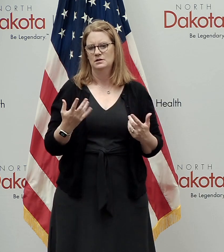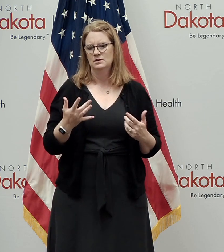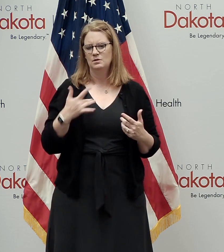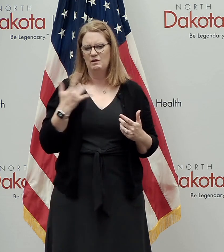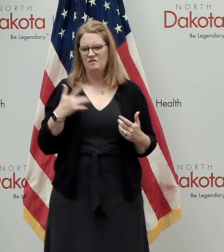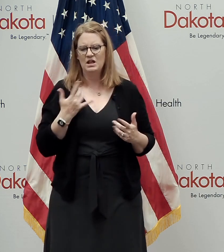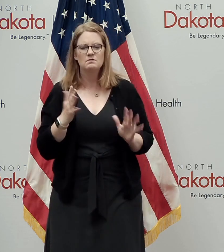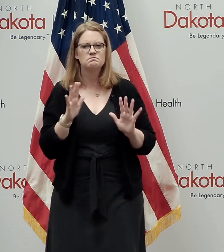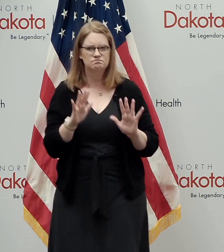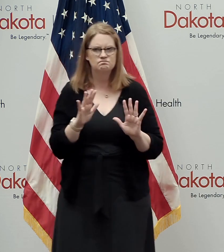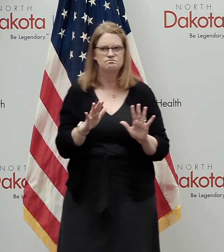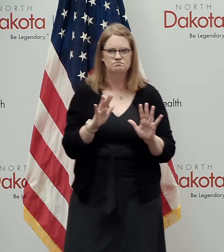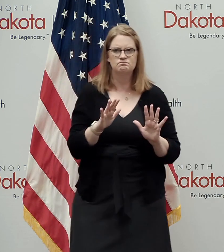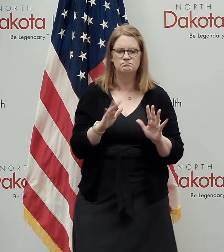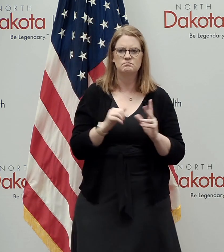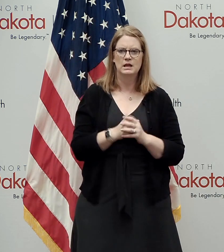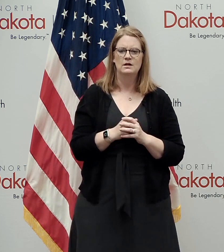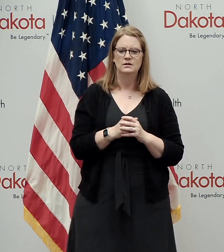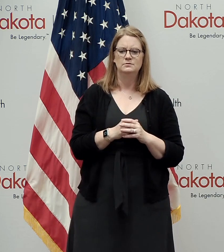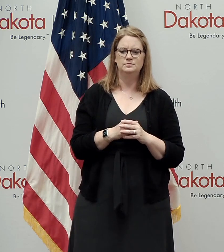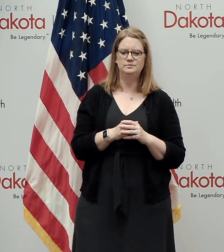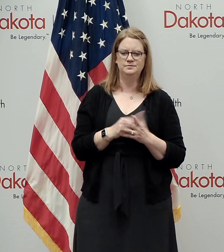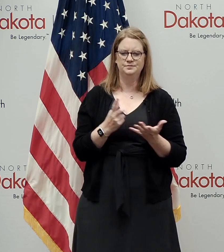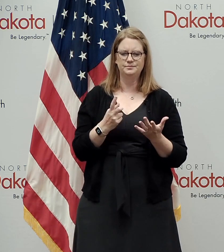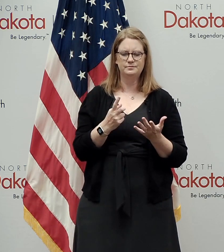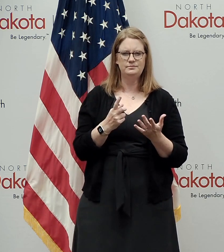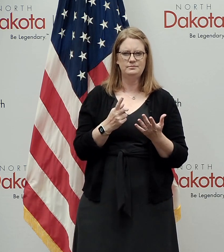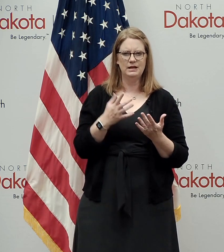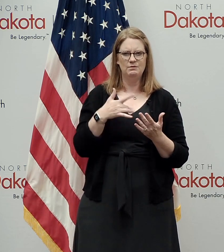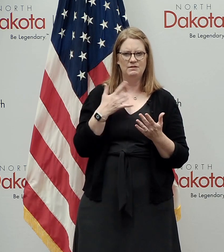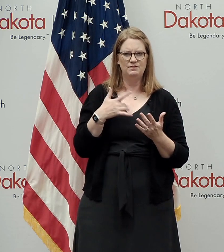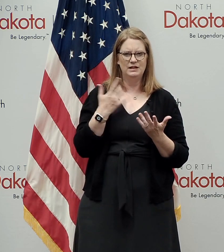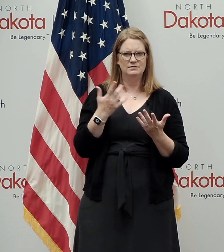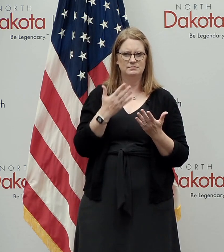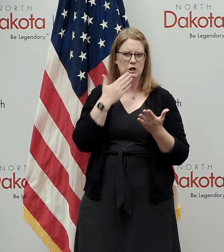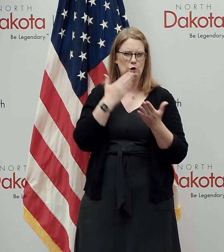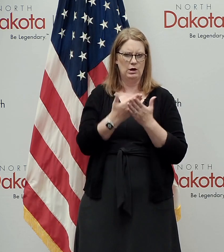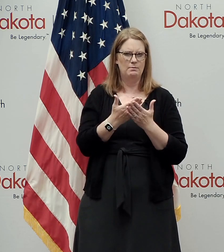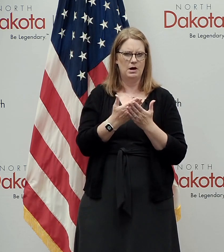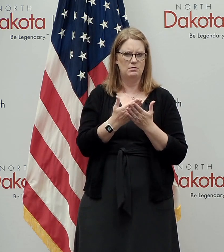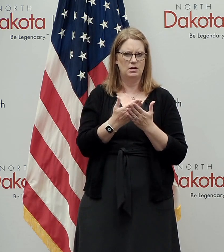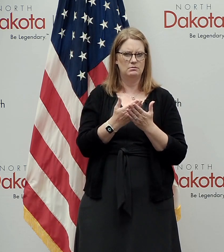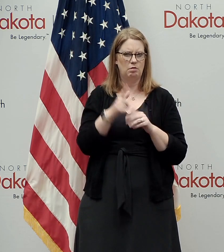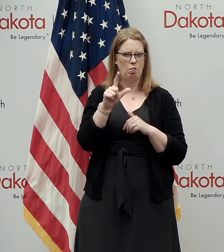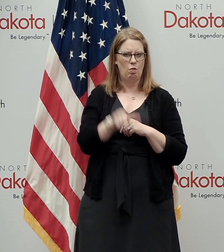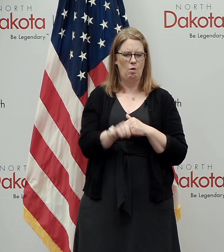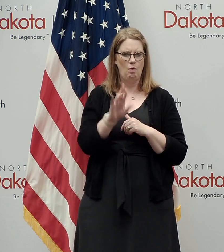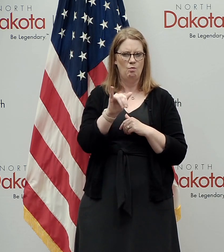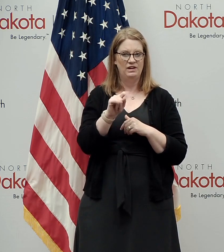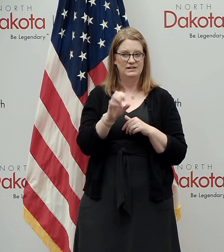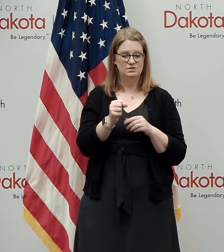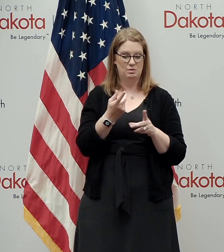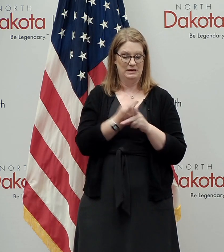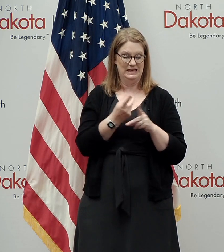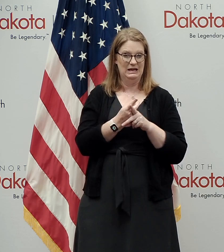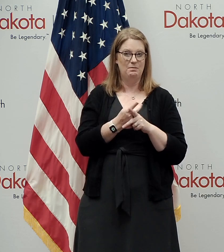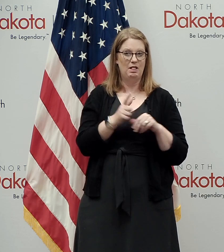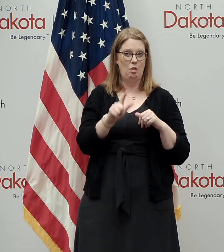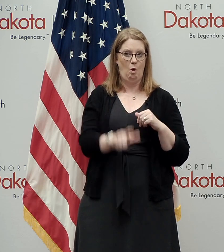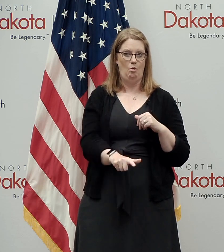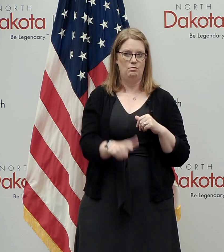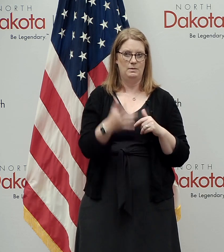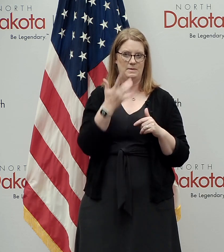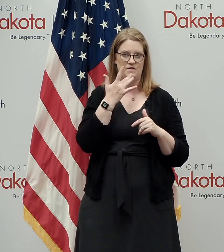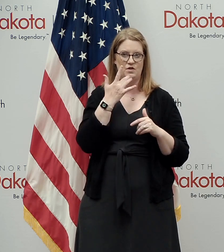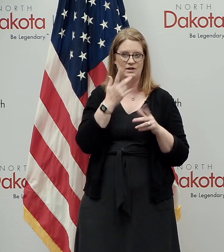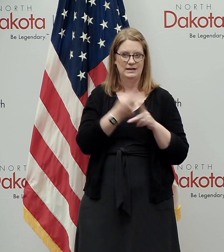half of the best half, if you will, in terms of low positivity rates. But we want to stay there. We want to keep it there. That's the way we're going to